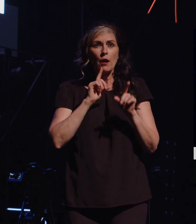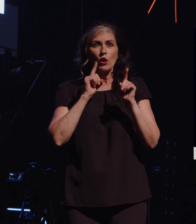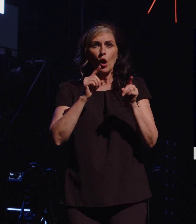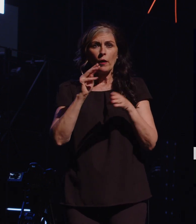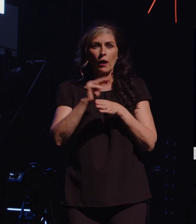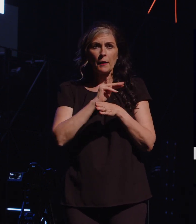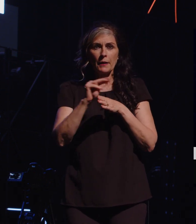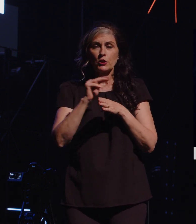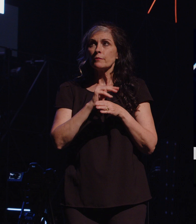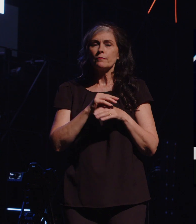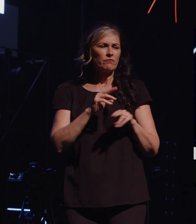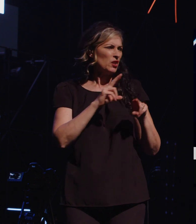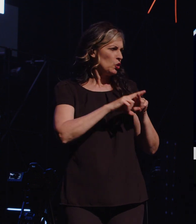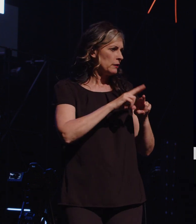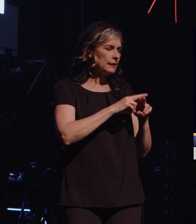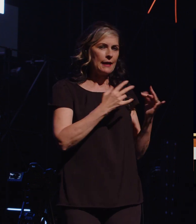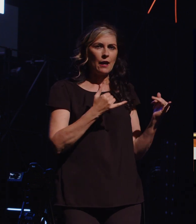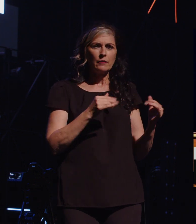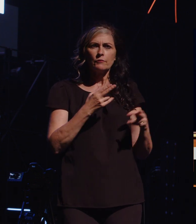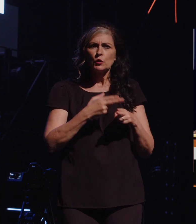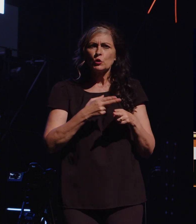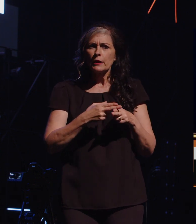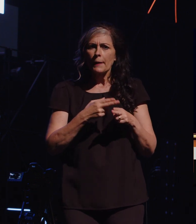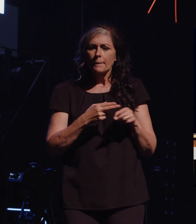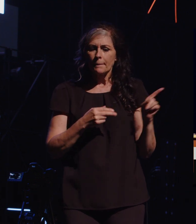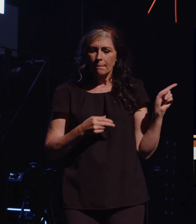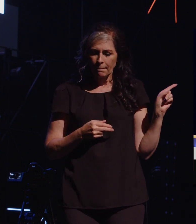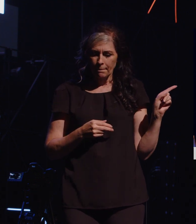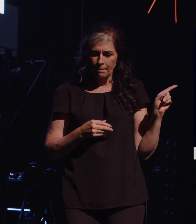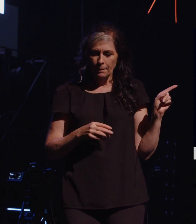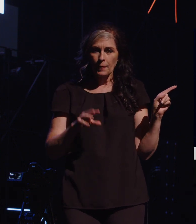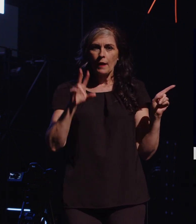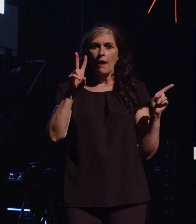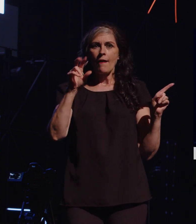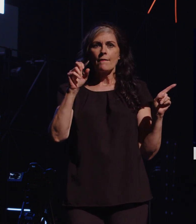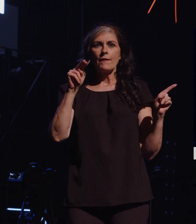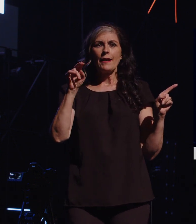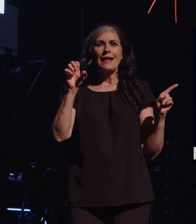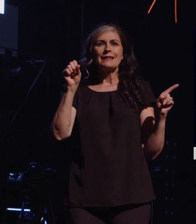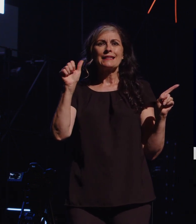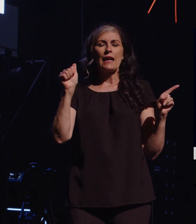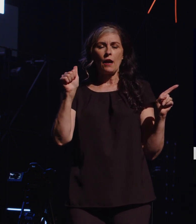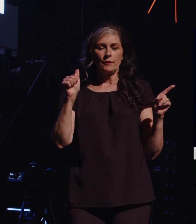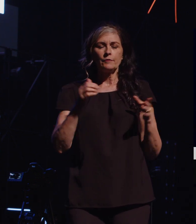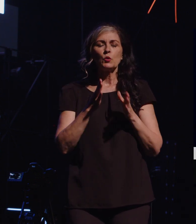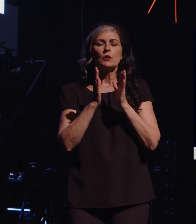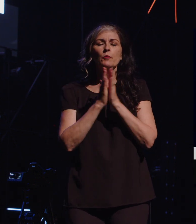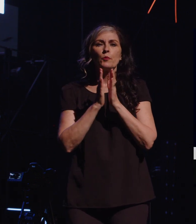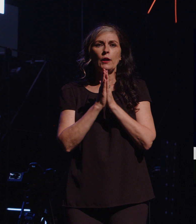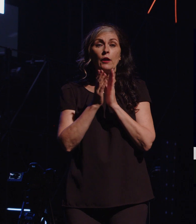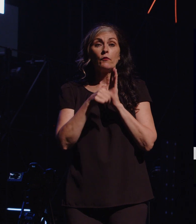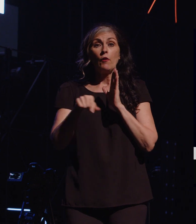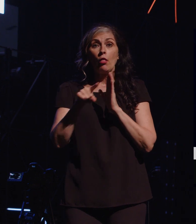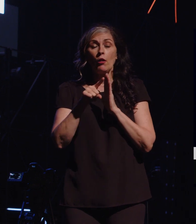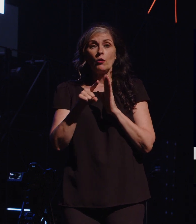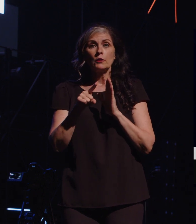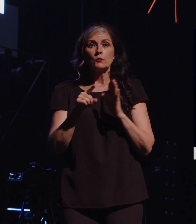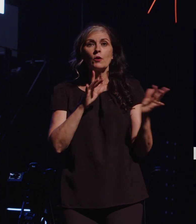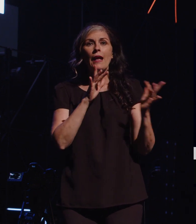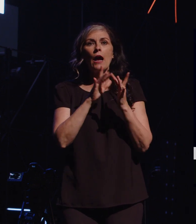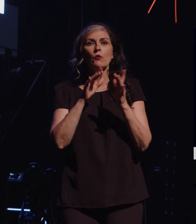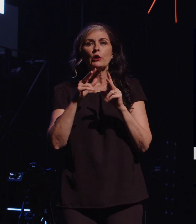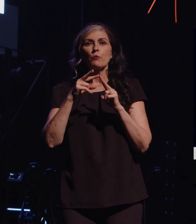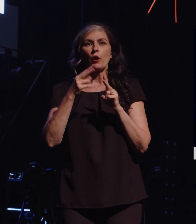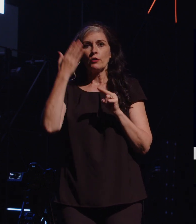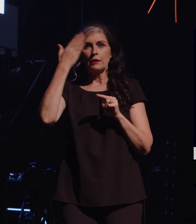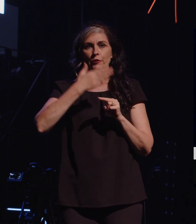I just want to pray. You can have a seat. It's okay. I'll pray over you. What's your name? Vanessa. All right, cool, Vanessa. Well, I'll pray for Vanessa and for those two. We'll have some outreach partners